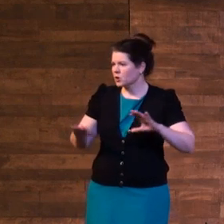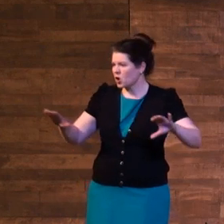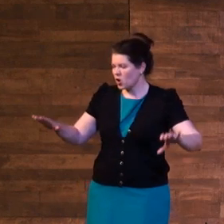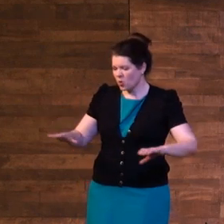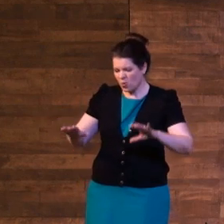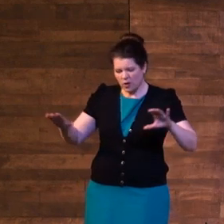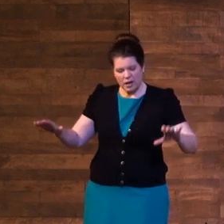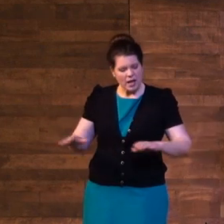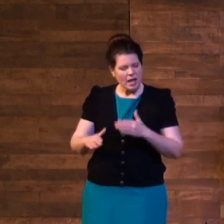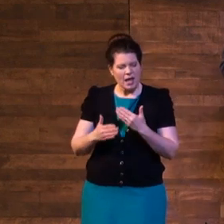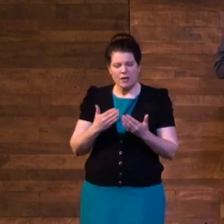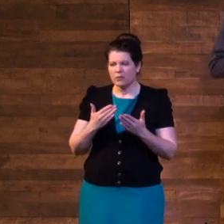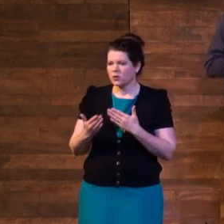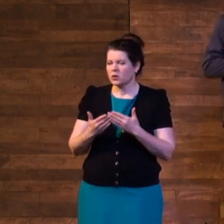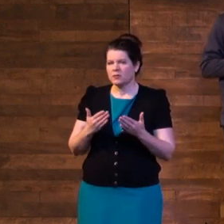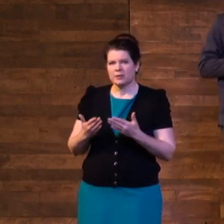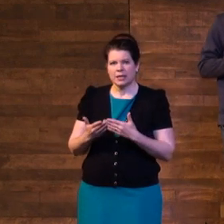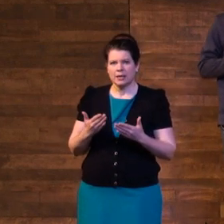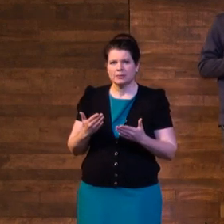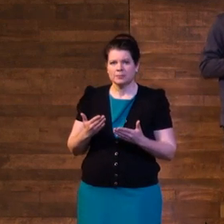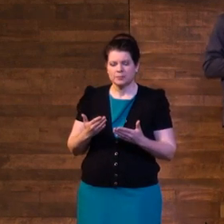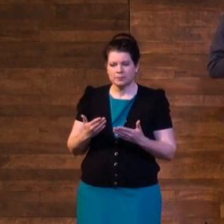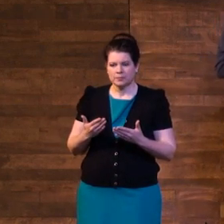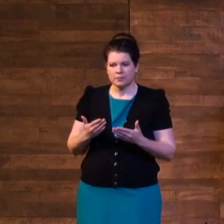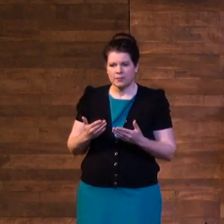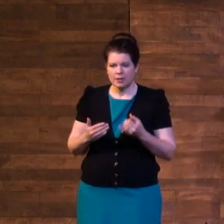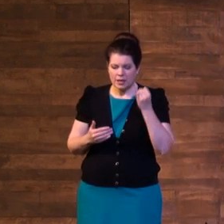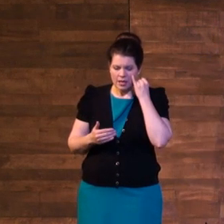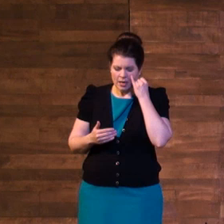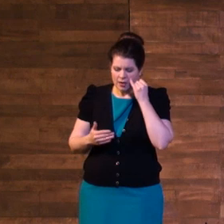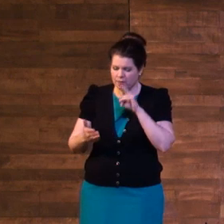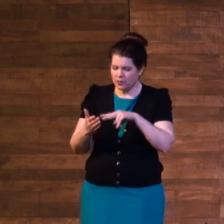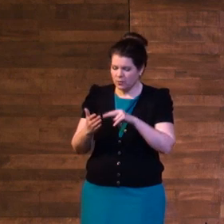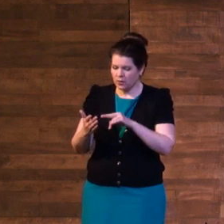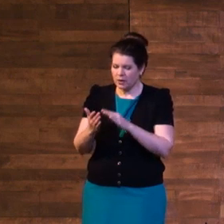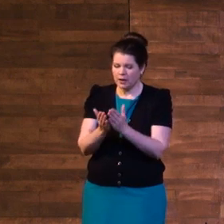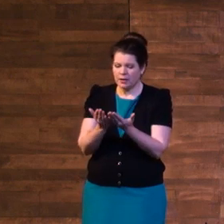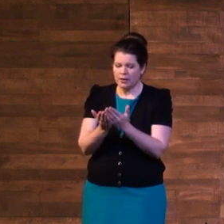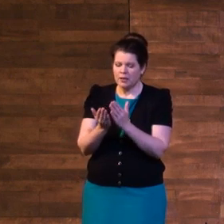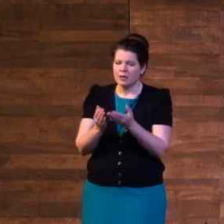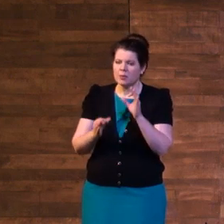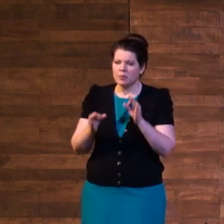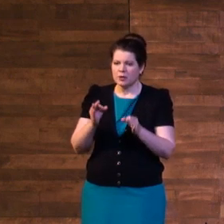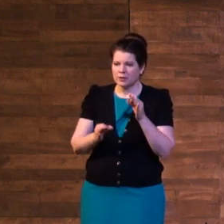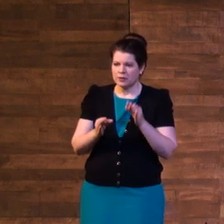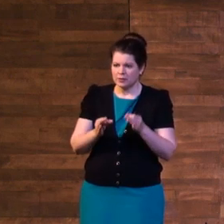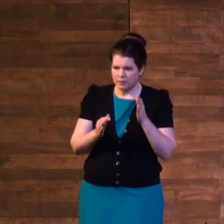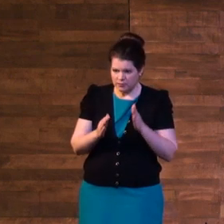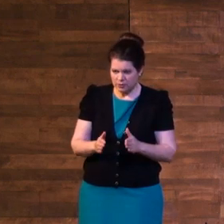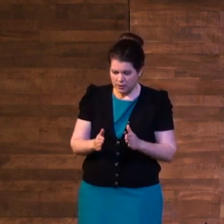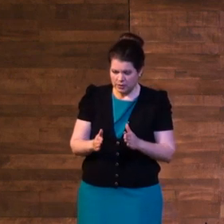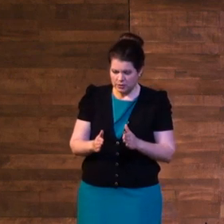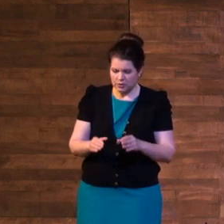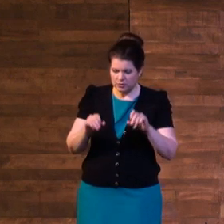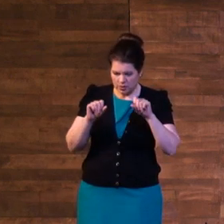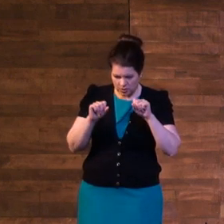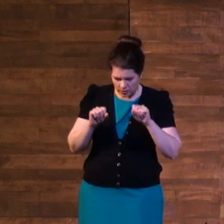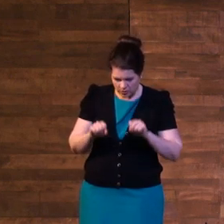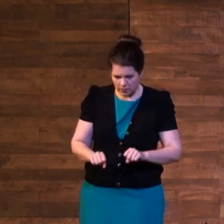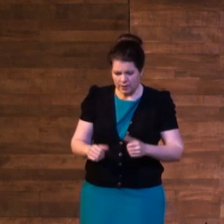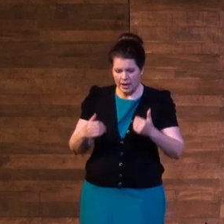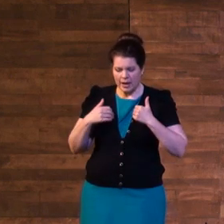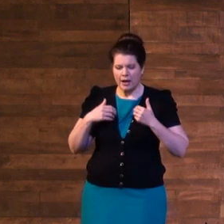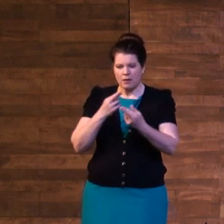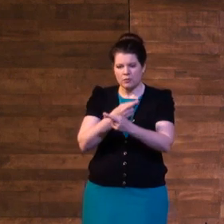if you've read any of the book of Judges, you know that you could fall into the category of being redeemed in Hebrews 11 based on what you saw in that